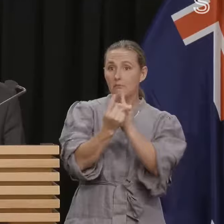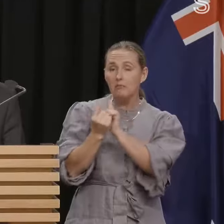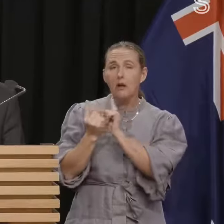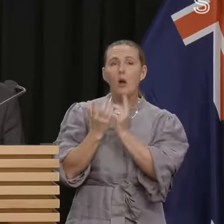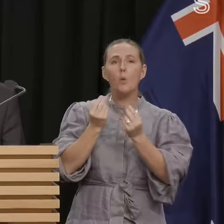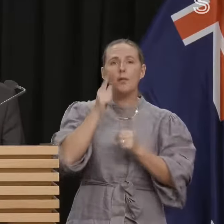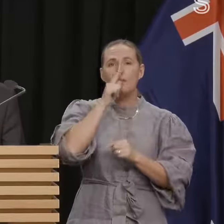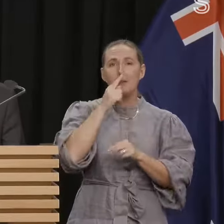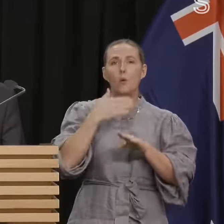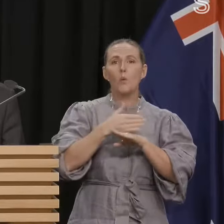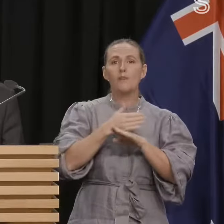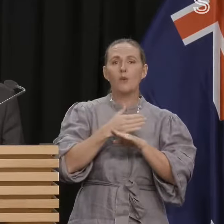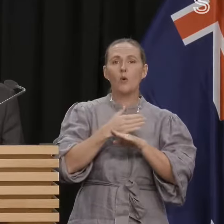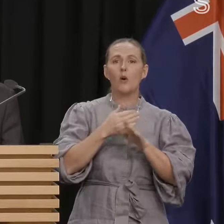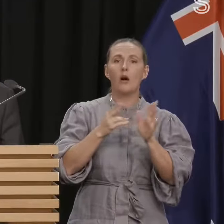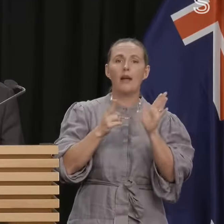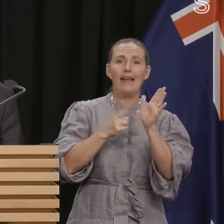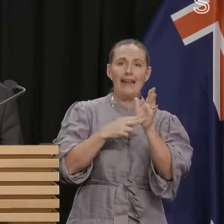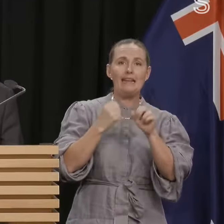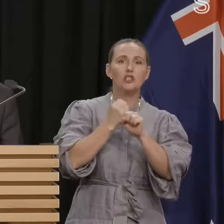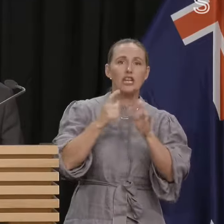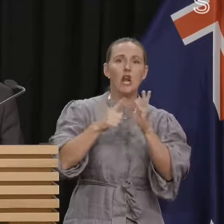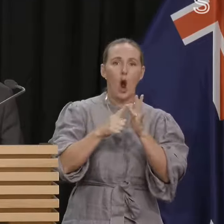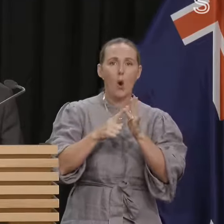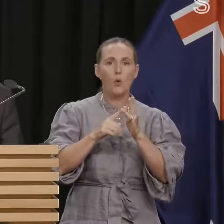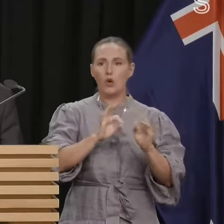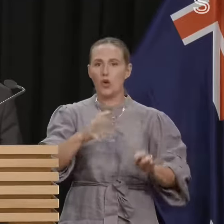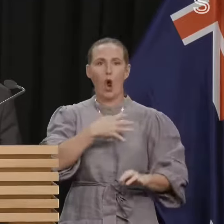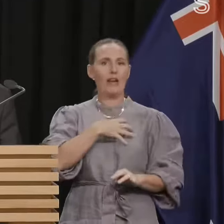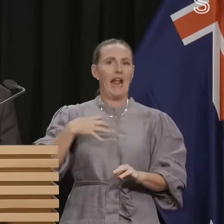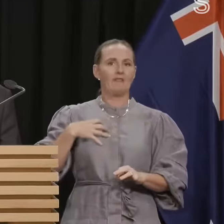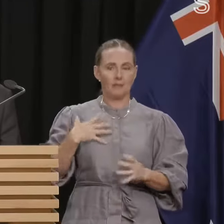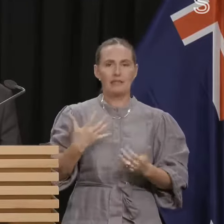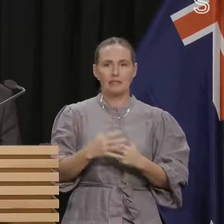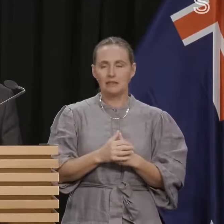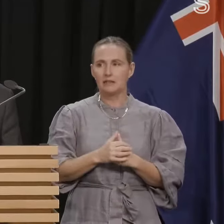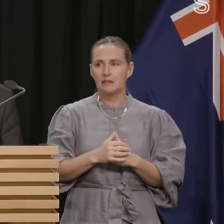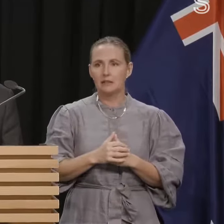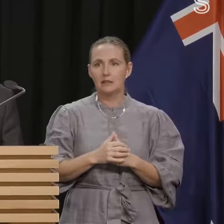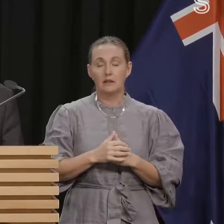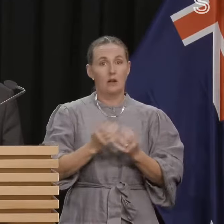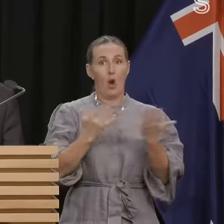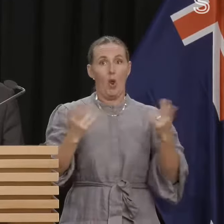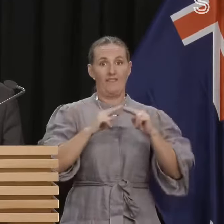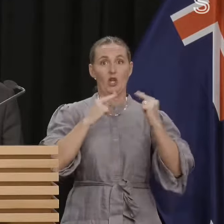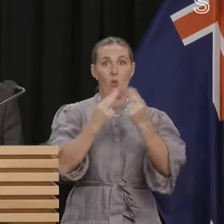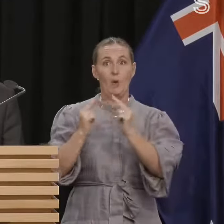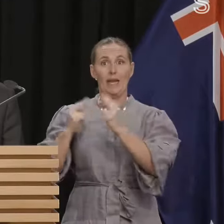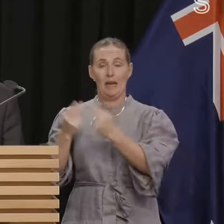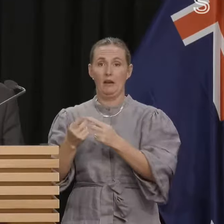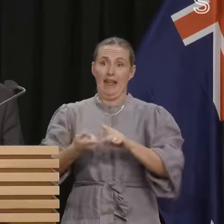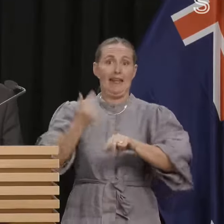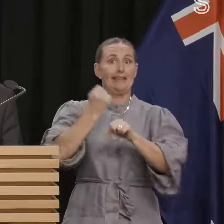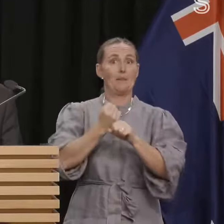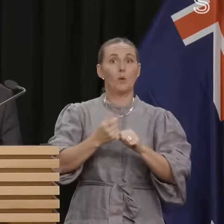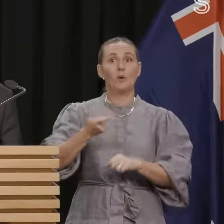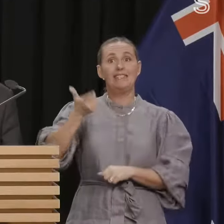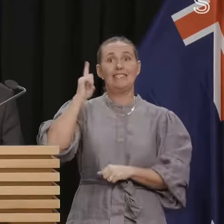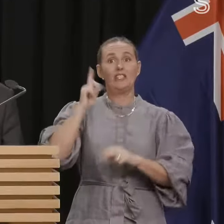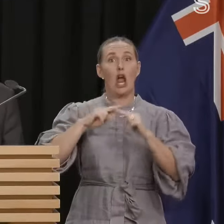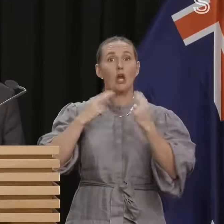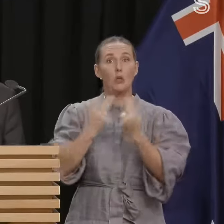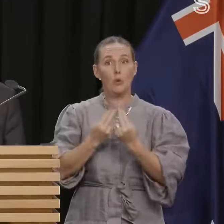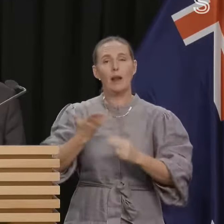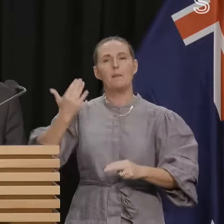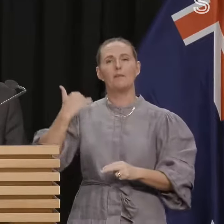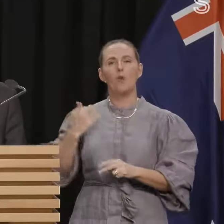non-government organisations that have a relationship with government. Unionists. I've certainly had, plenty of interaction with the teacher unions in my previous role as Minister